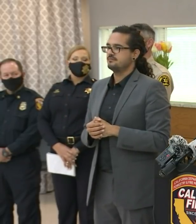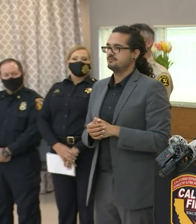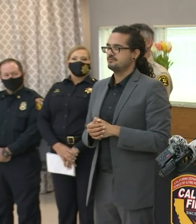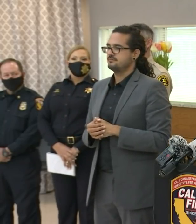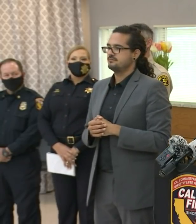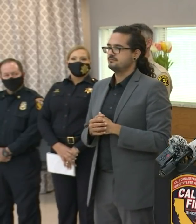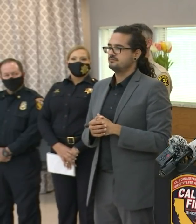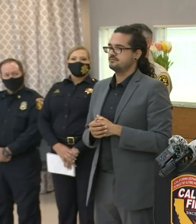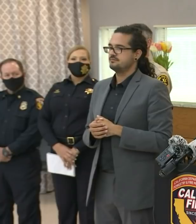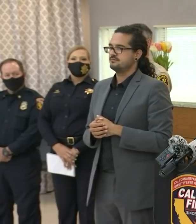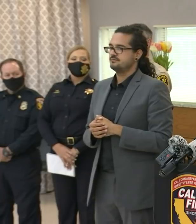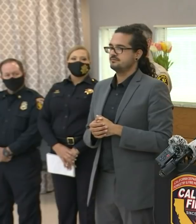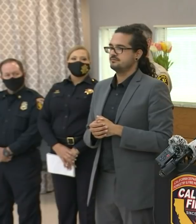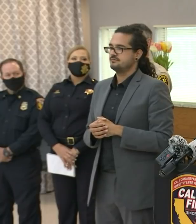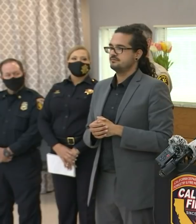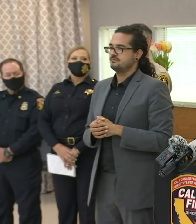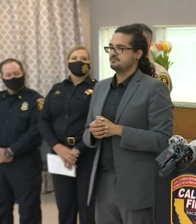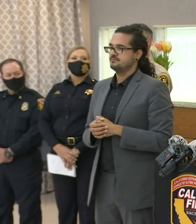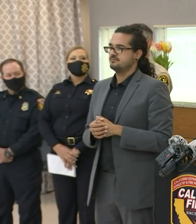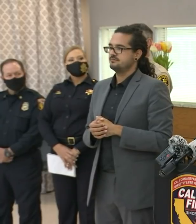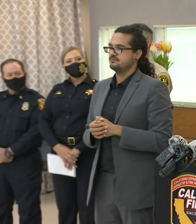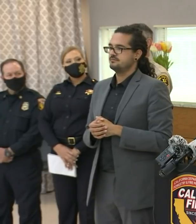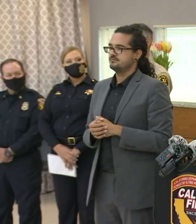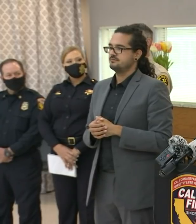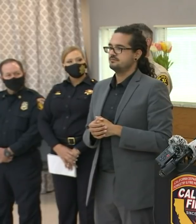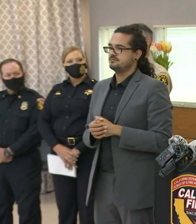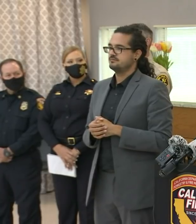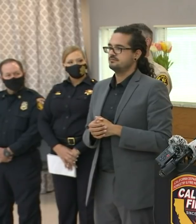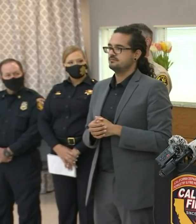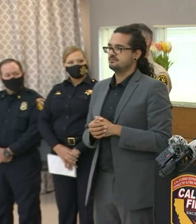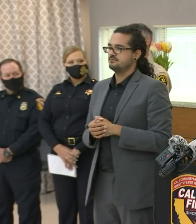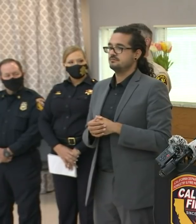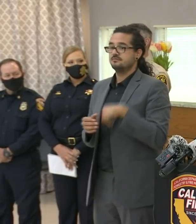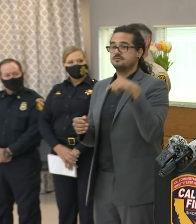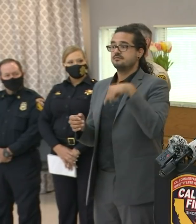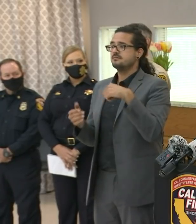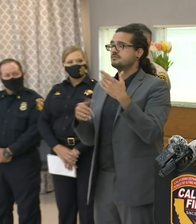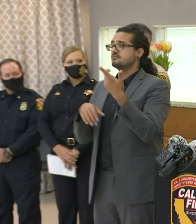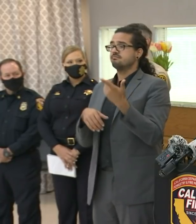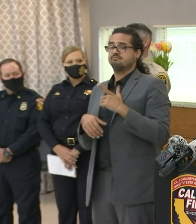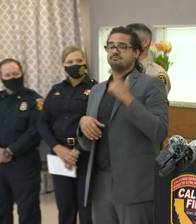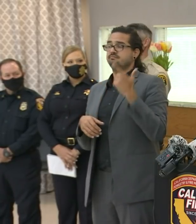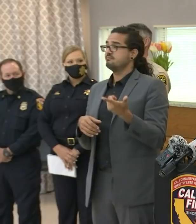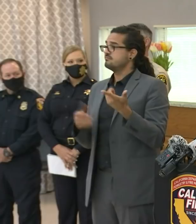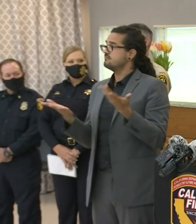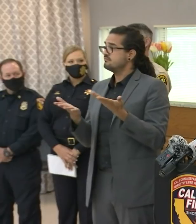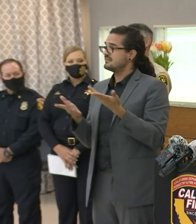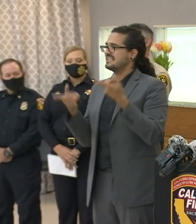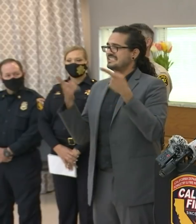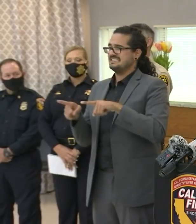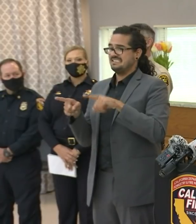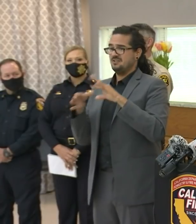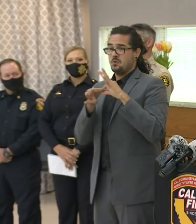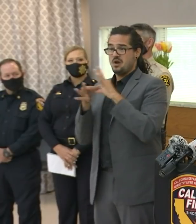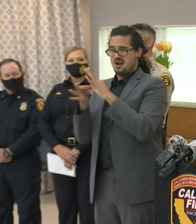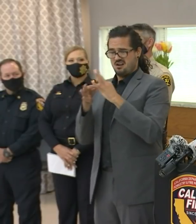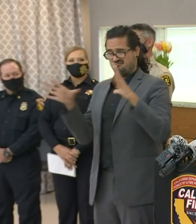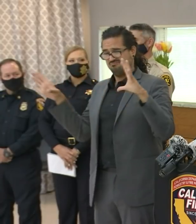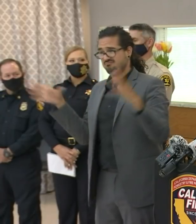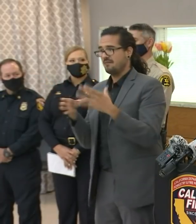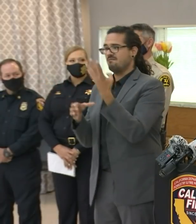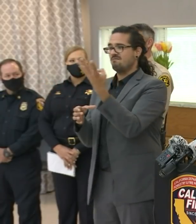Obviously, this incident is a coordination between 4 agencies together working in unified command. And one of the unified